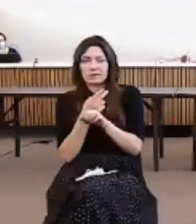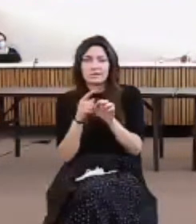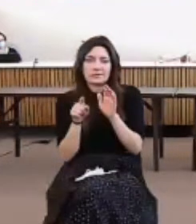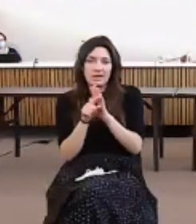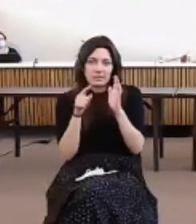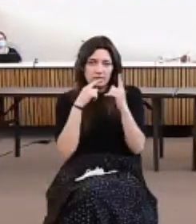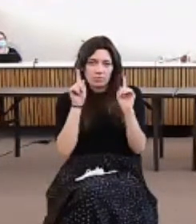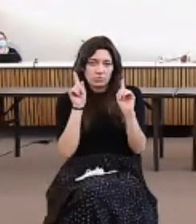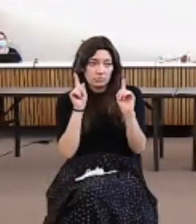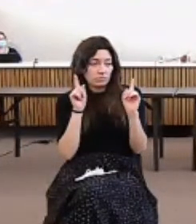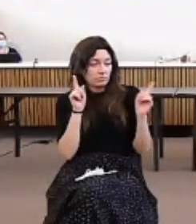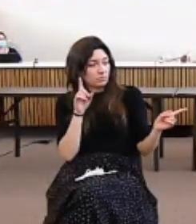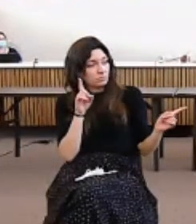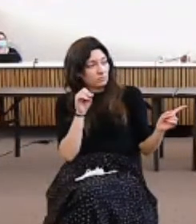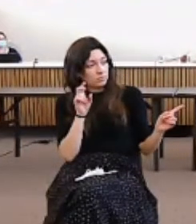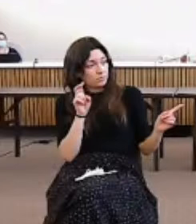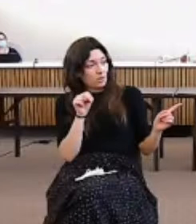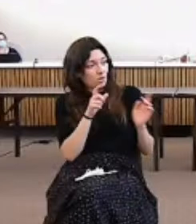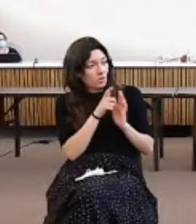that?